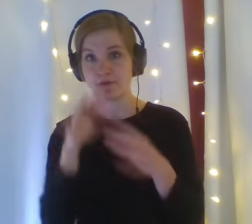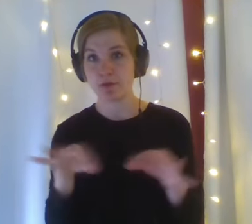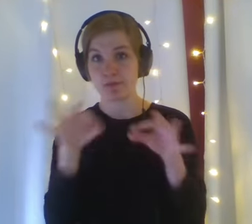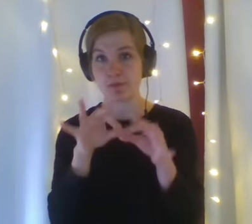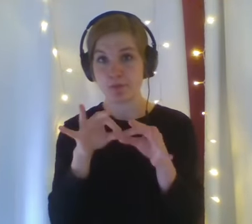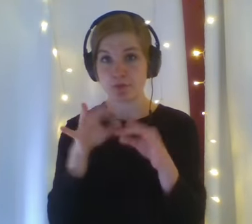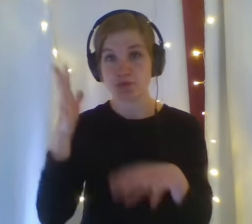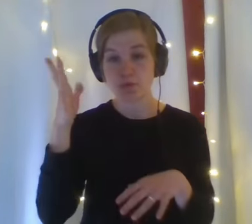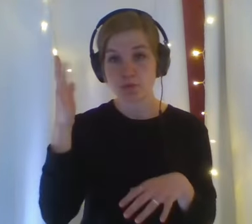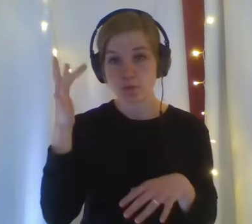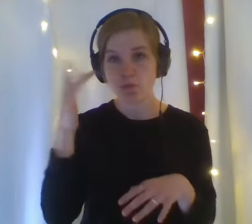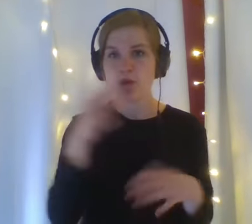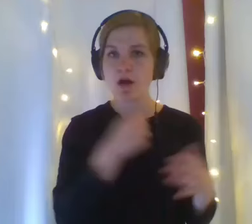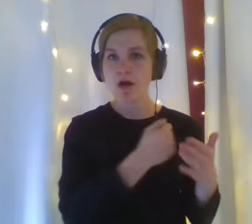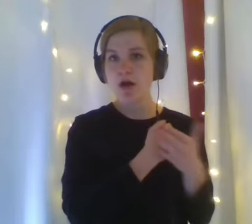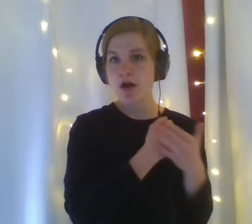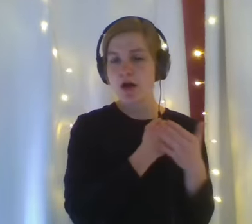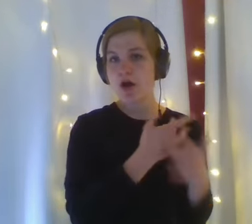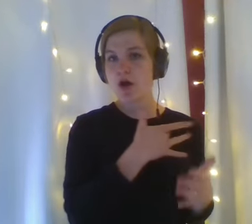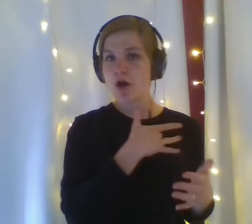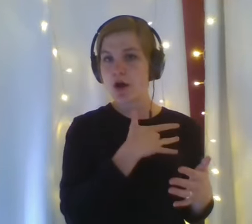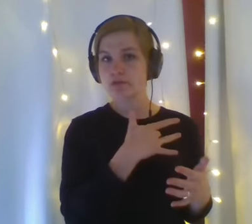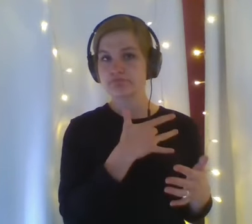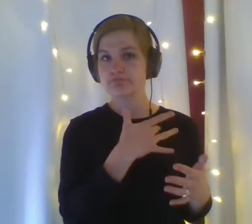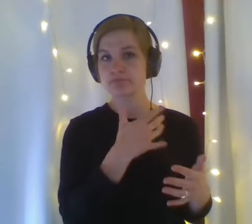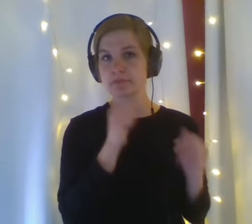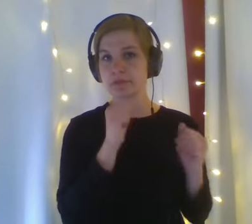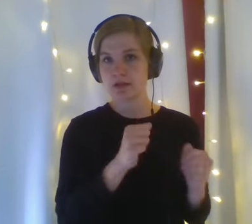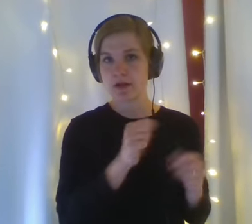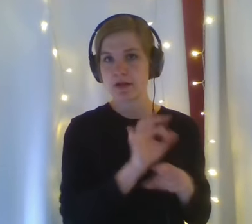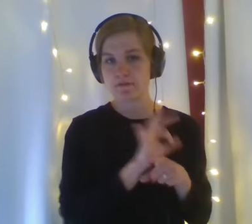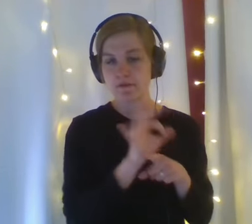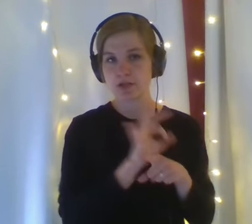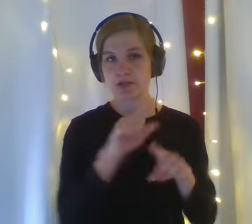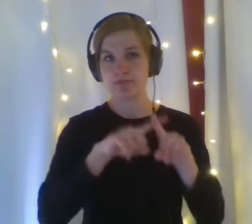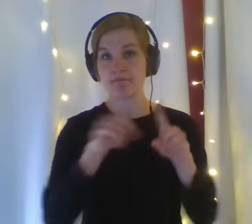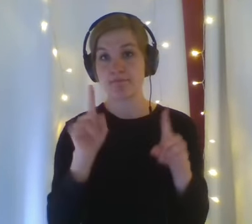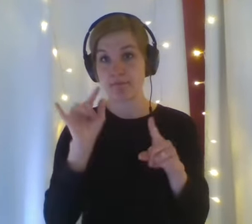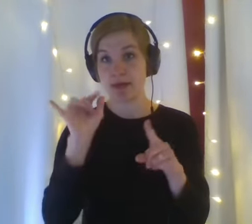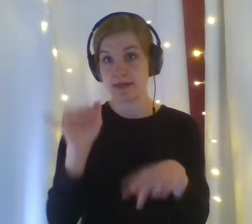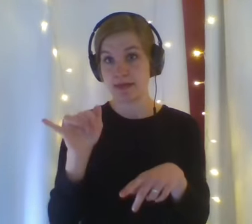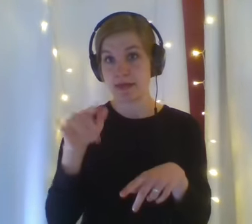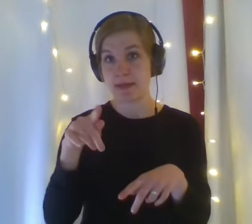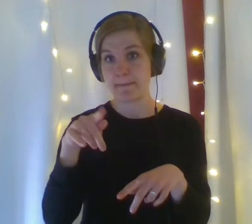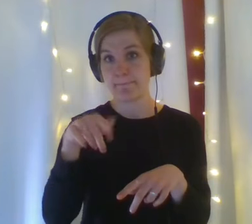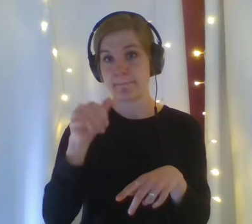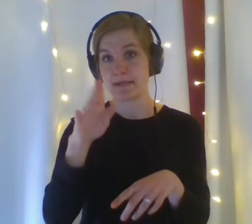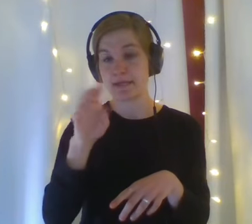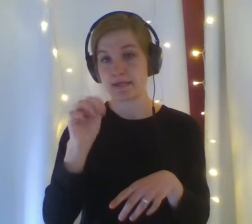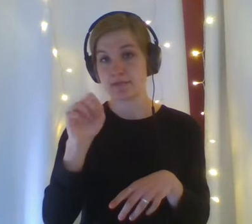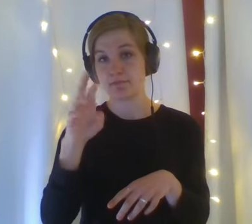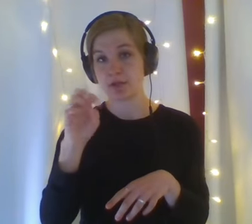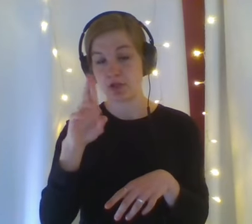itself, it's truly the pacemaker, as the name implies, that sets the pace and causes each contraction. Under